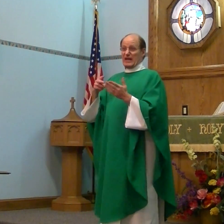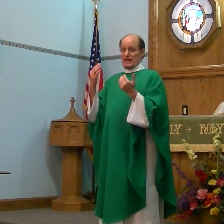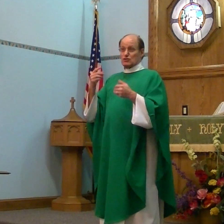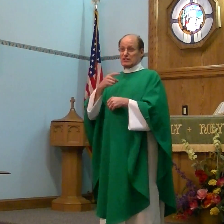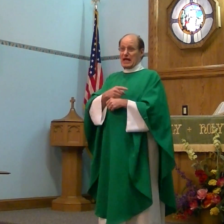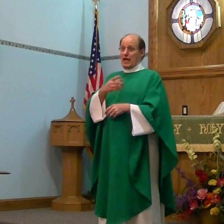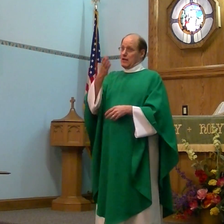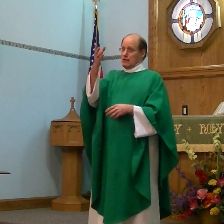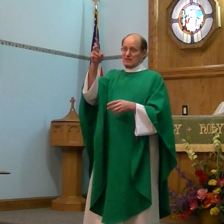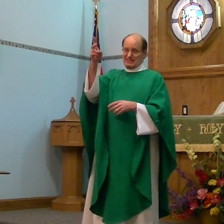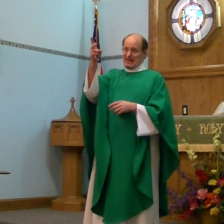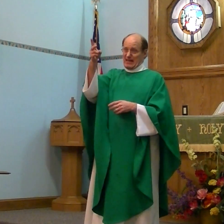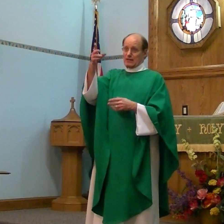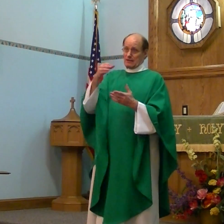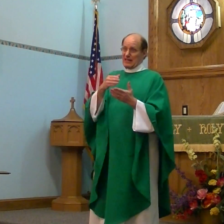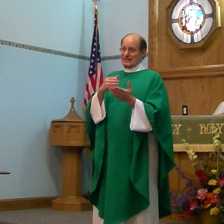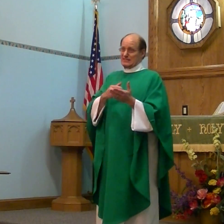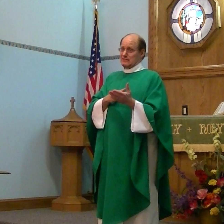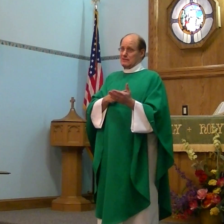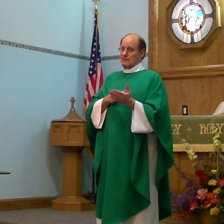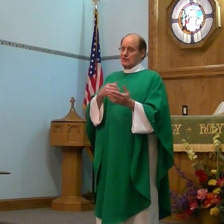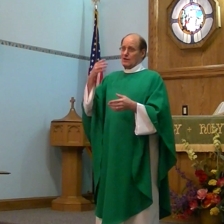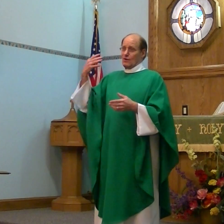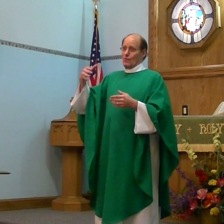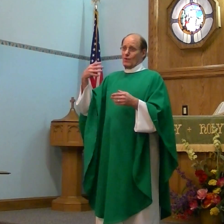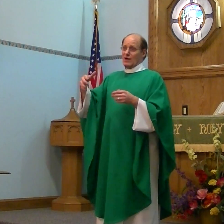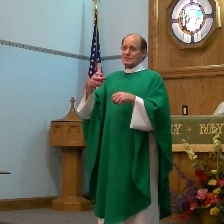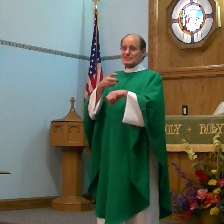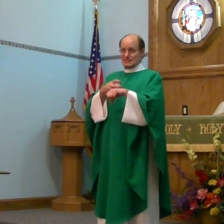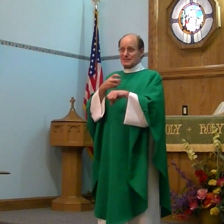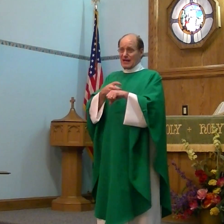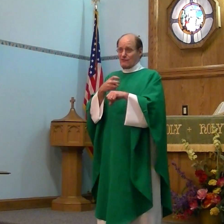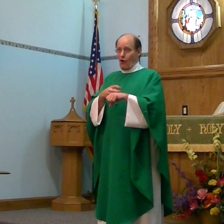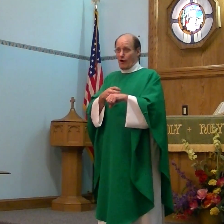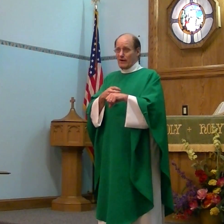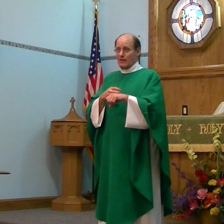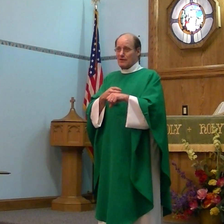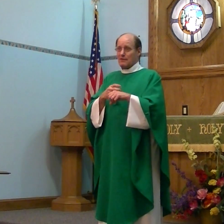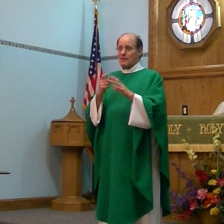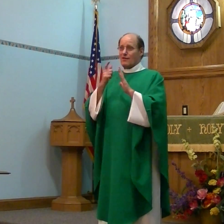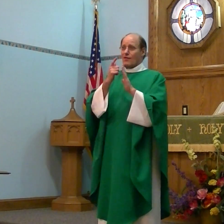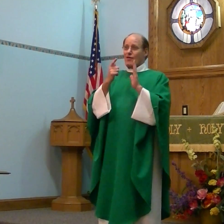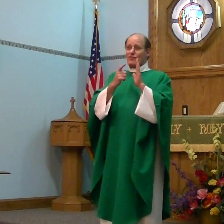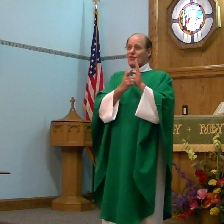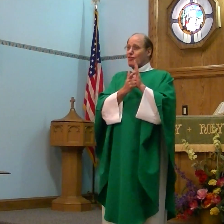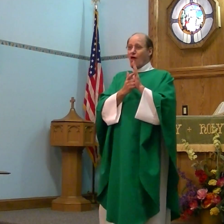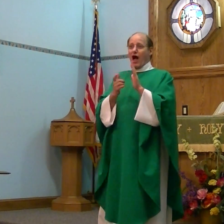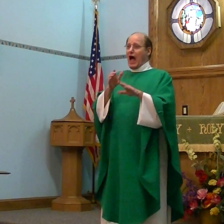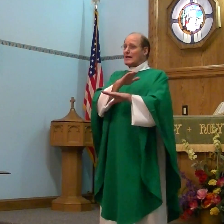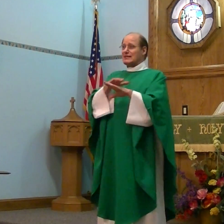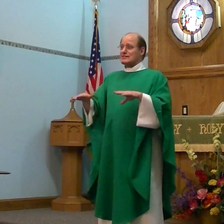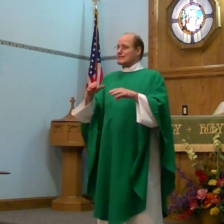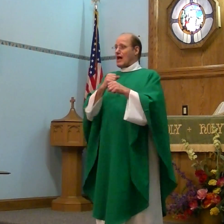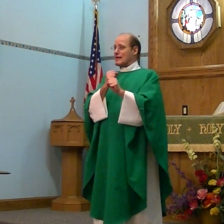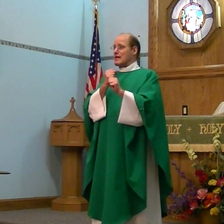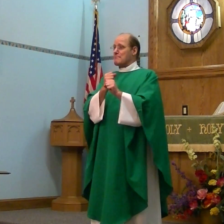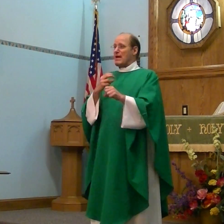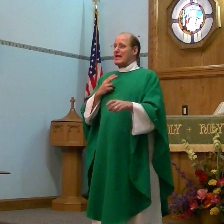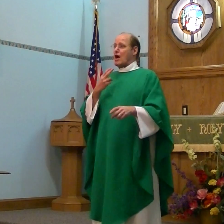reading today, the second lesson, was kind of hard. The law does not make